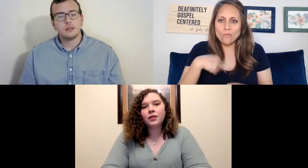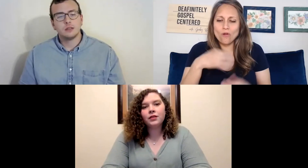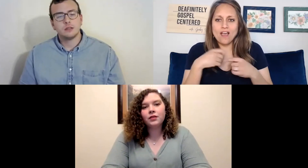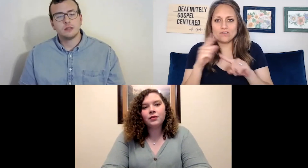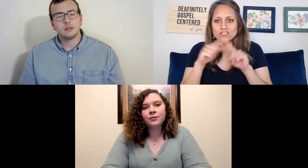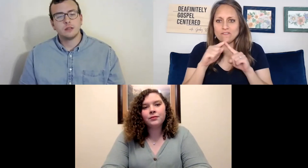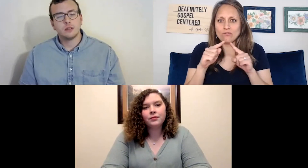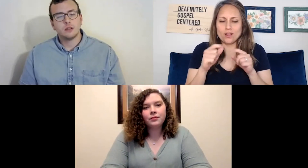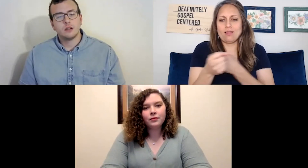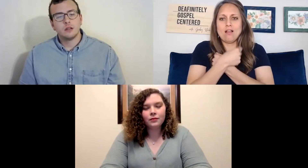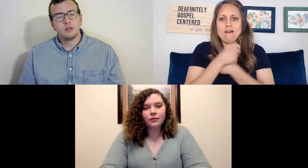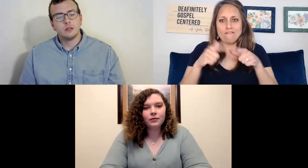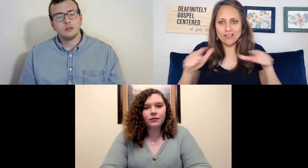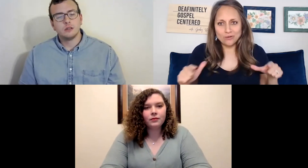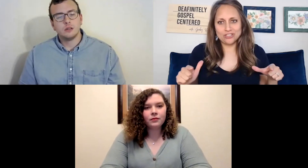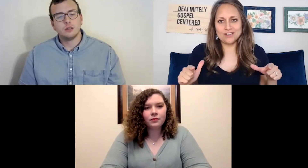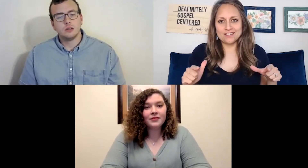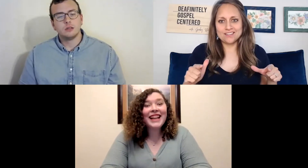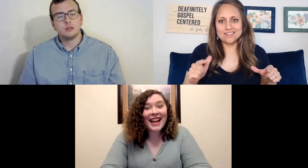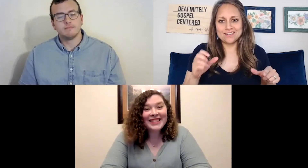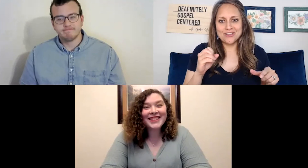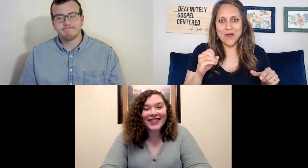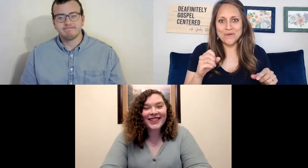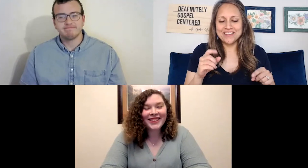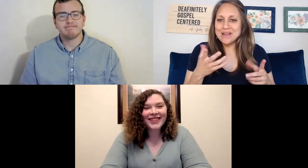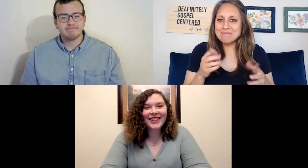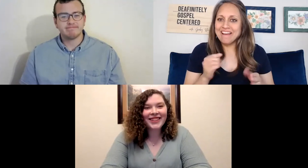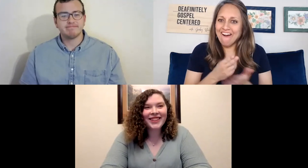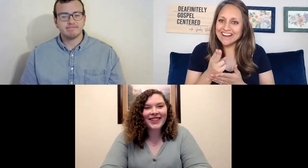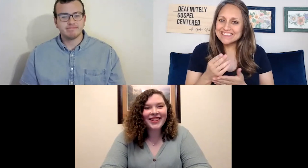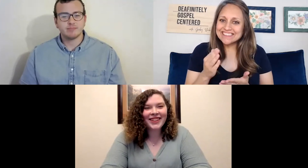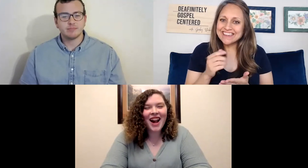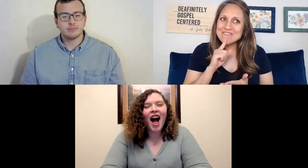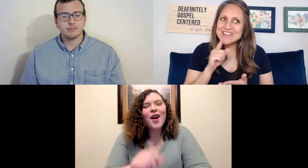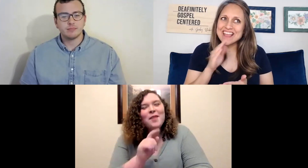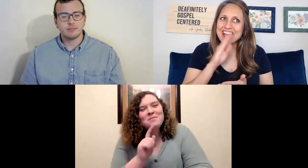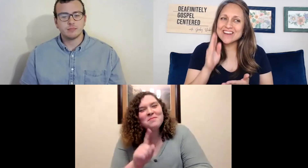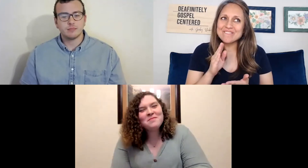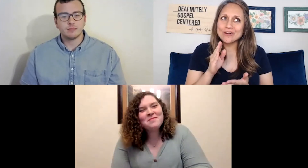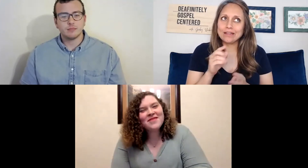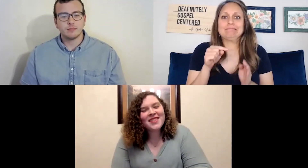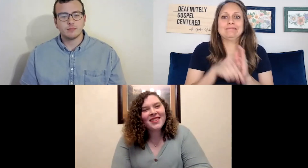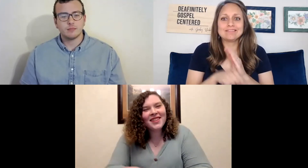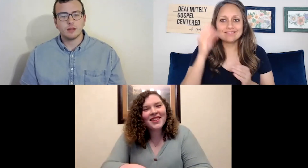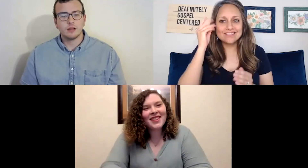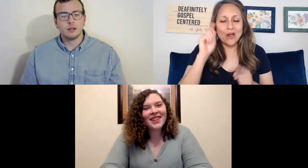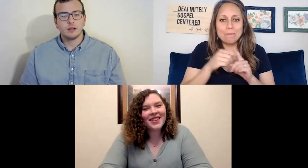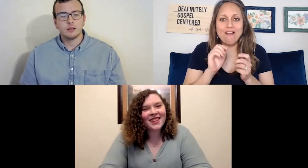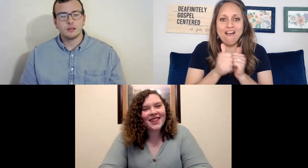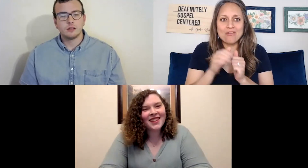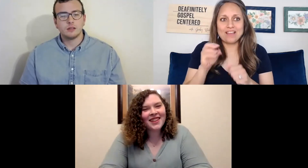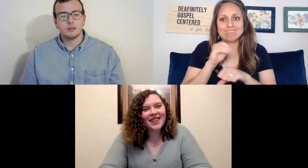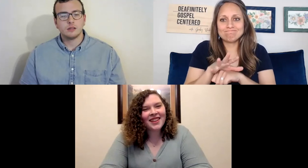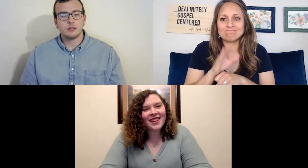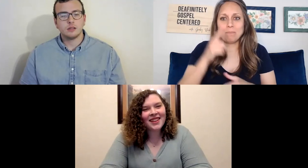Absolutely. I think you guys are absolutely right. We have different love languages, right? And how we receive love. And honestly, I haven't